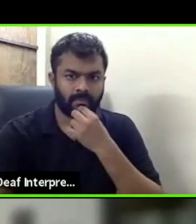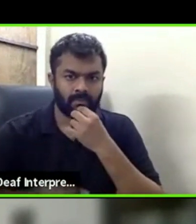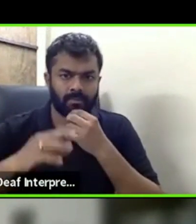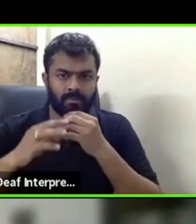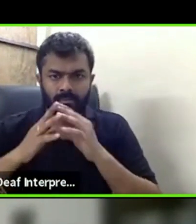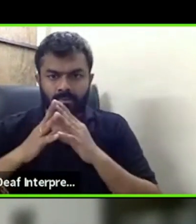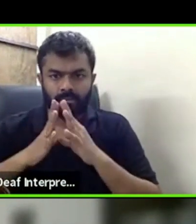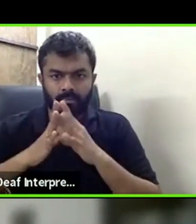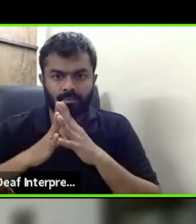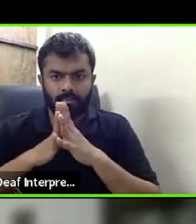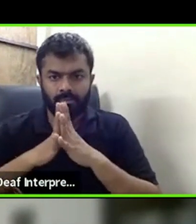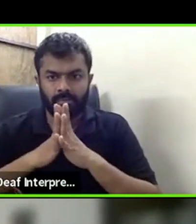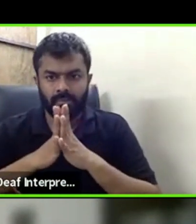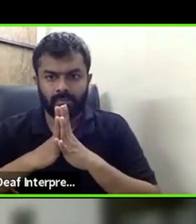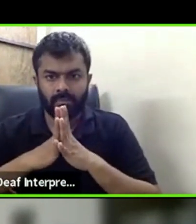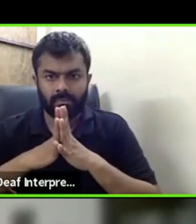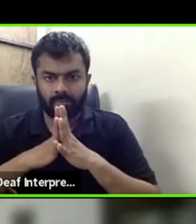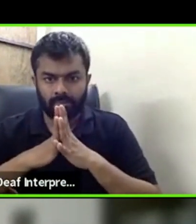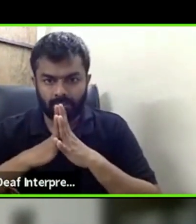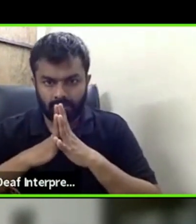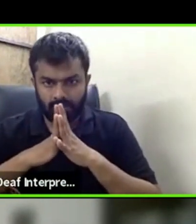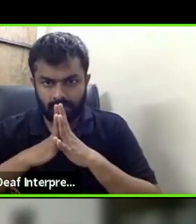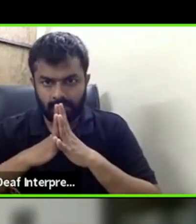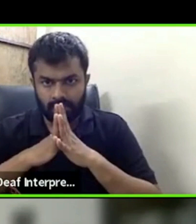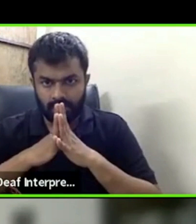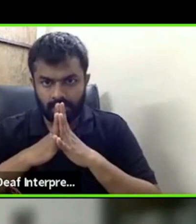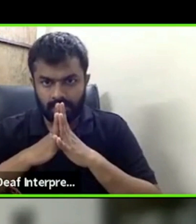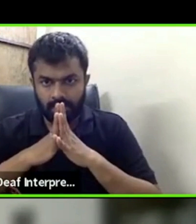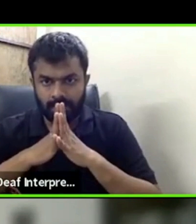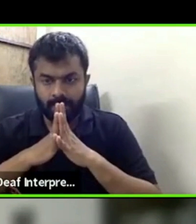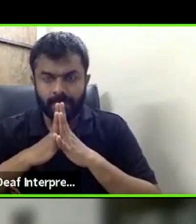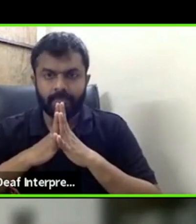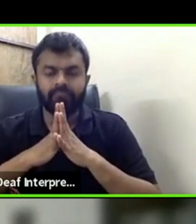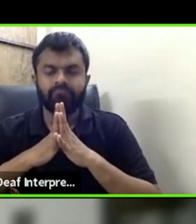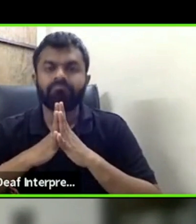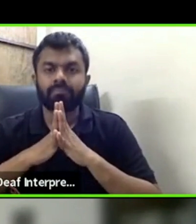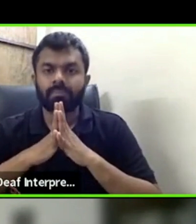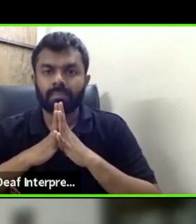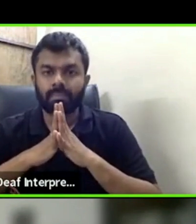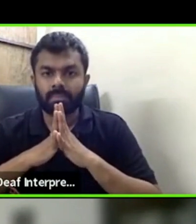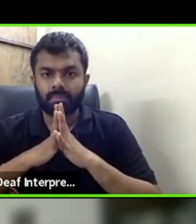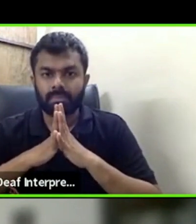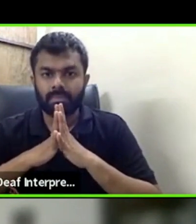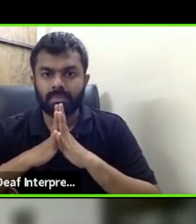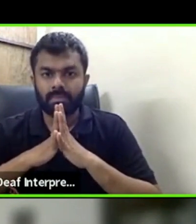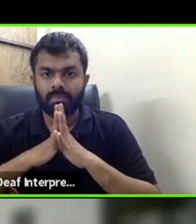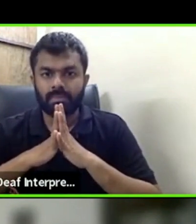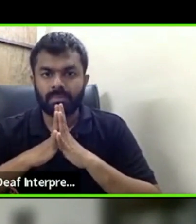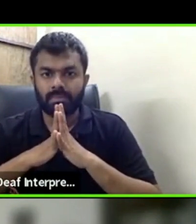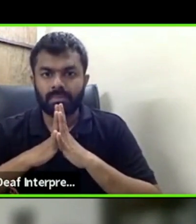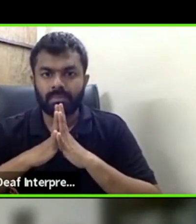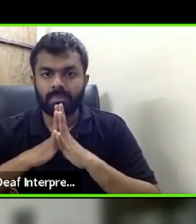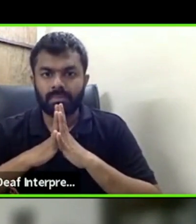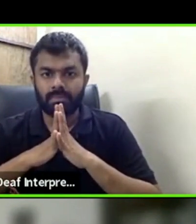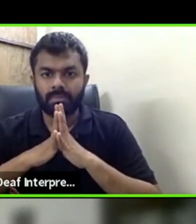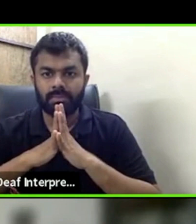the body. And like a child, if they need to go to, we more focus on